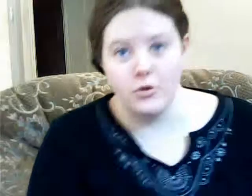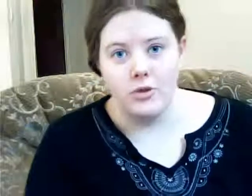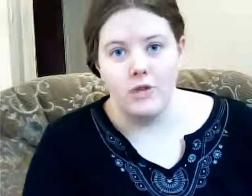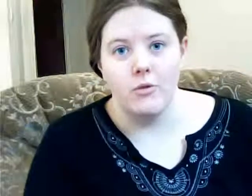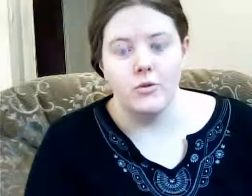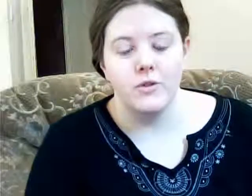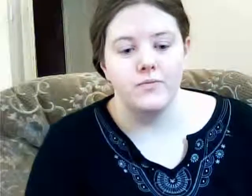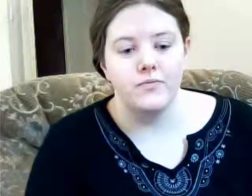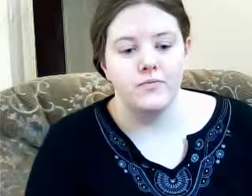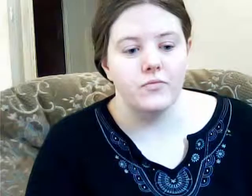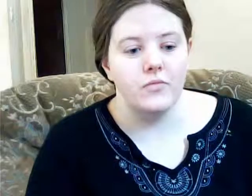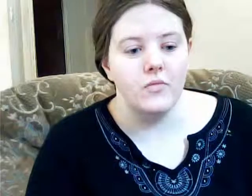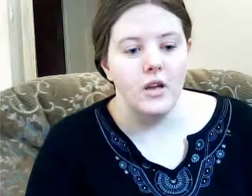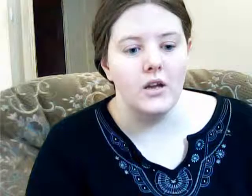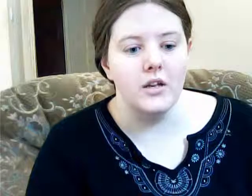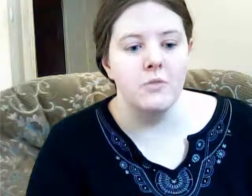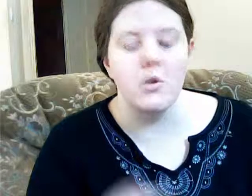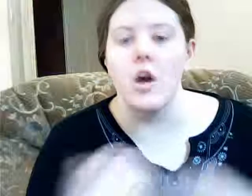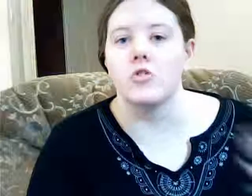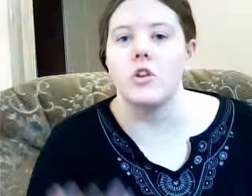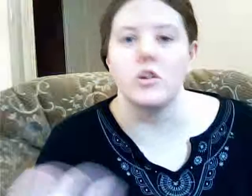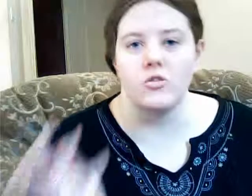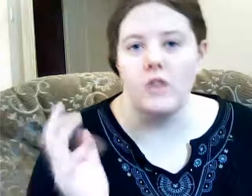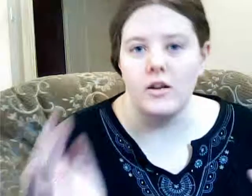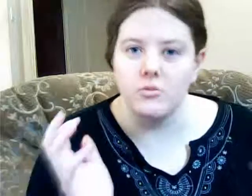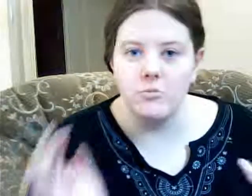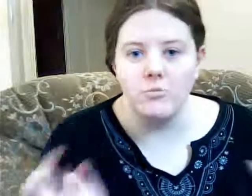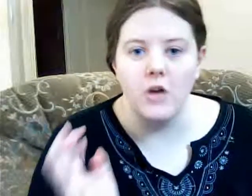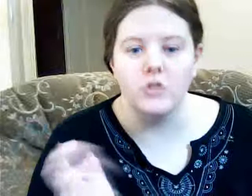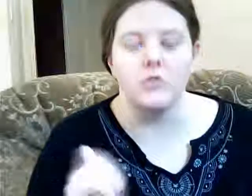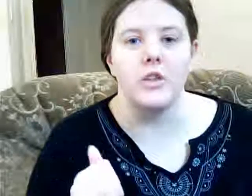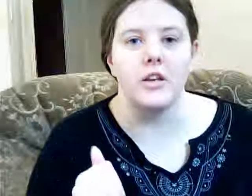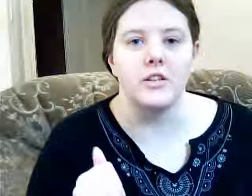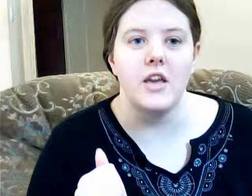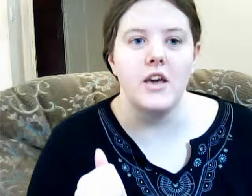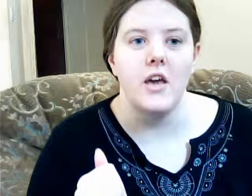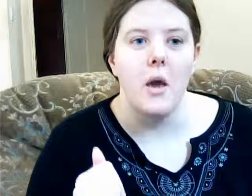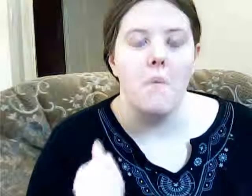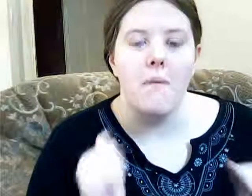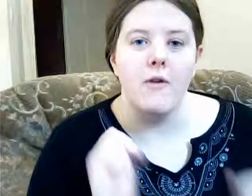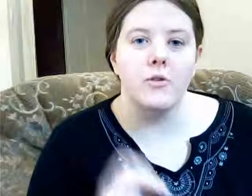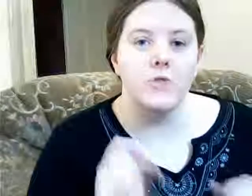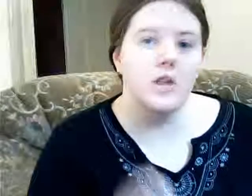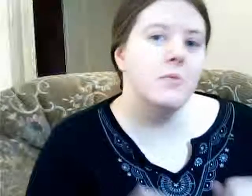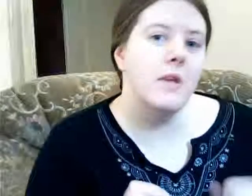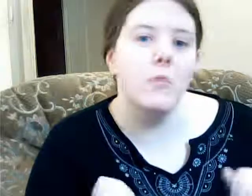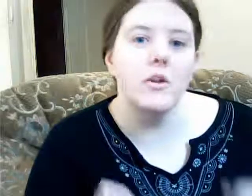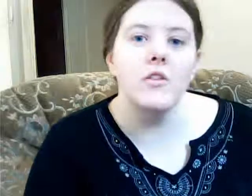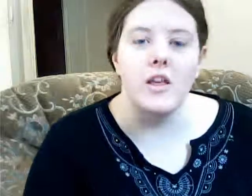-year-old and we are trying to sort out some personal things here but i will try to make one of these